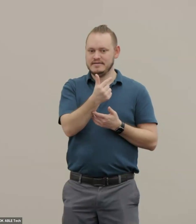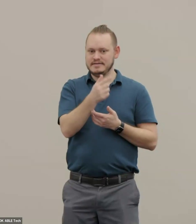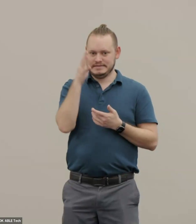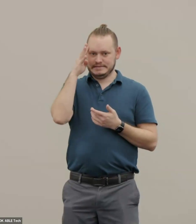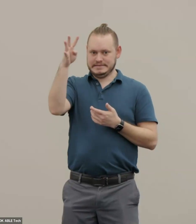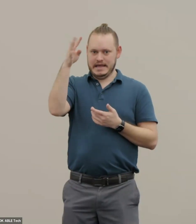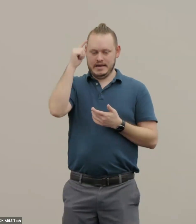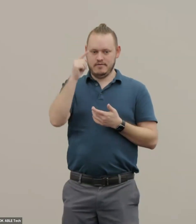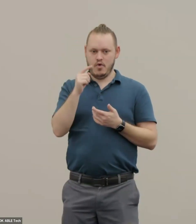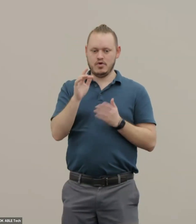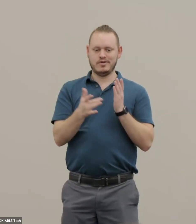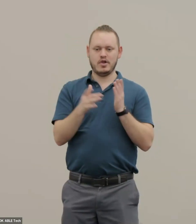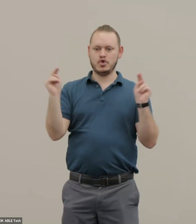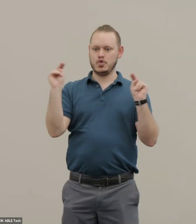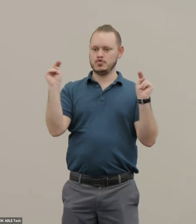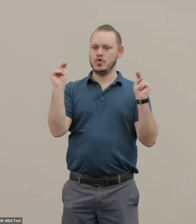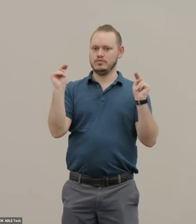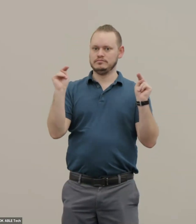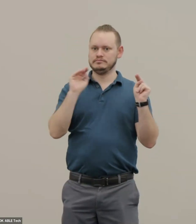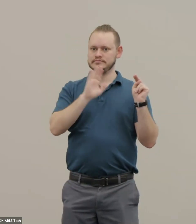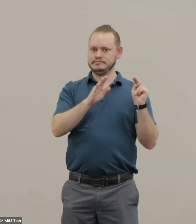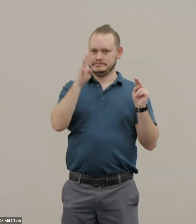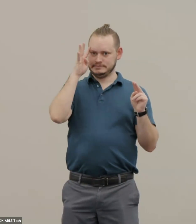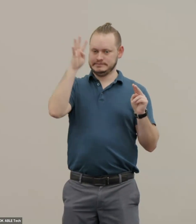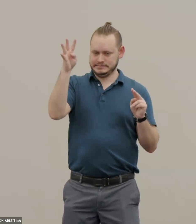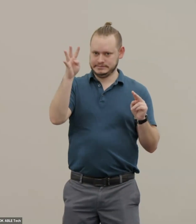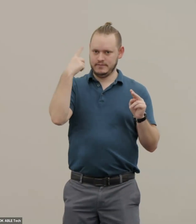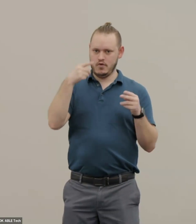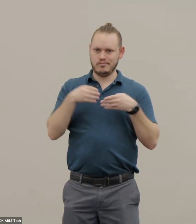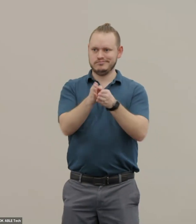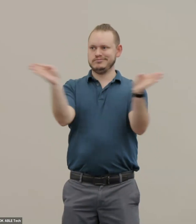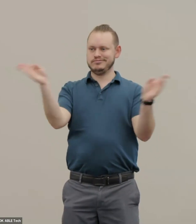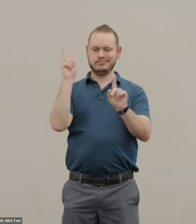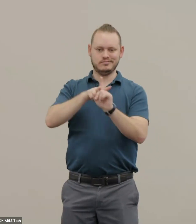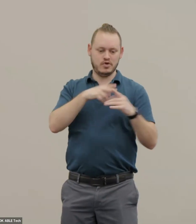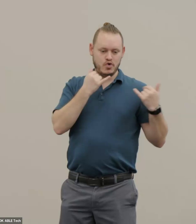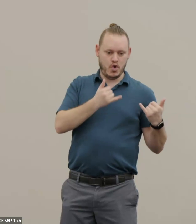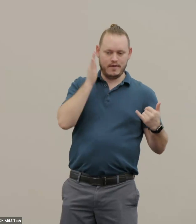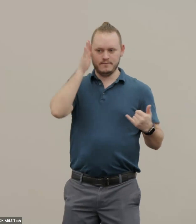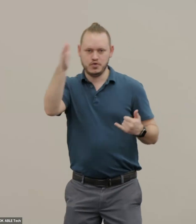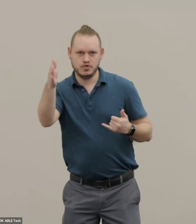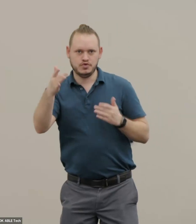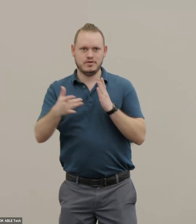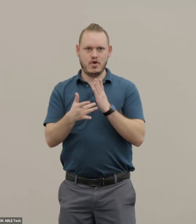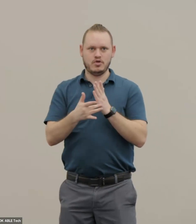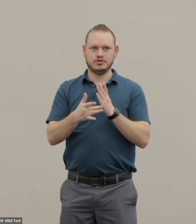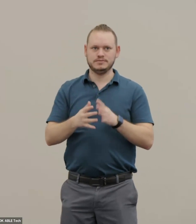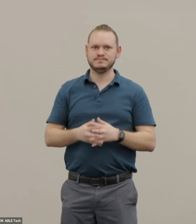to be technology neutral, and they're designed to be broadly applicable to current and future web technologies.